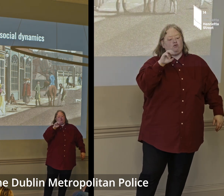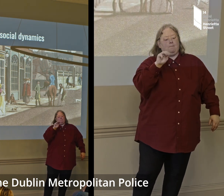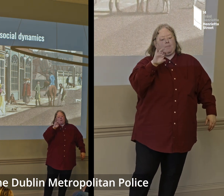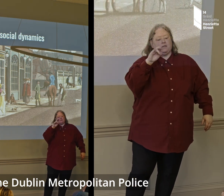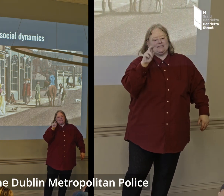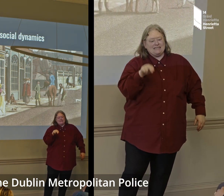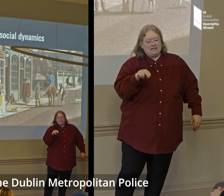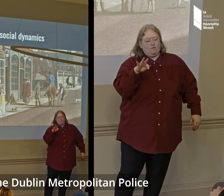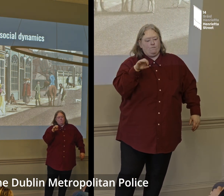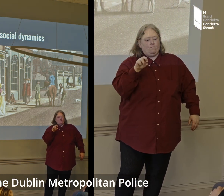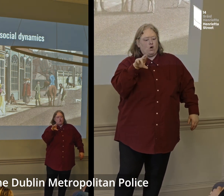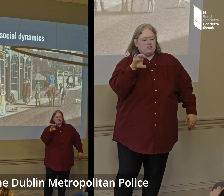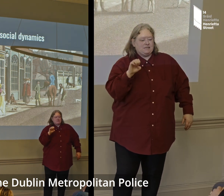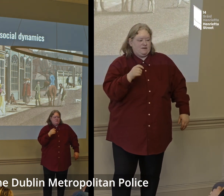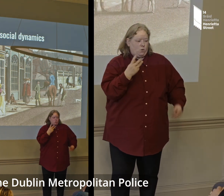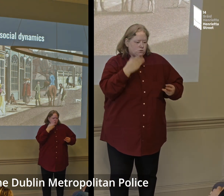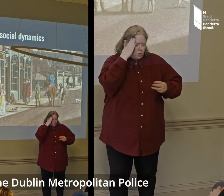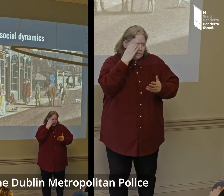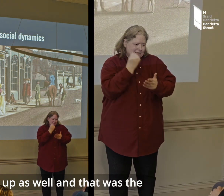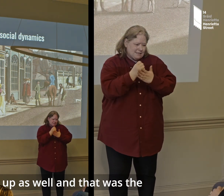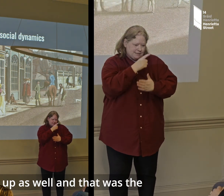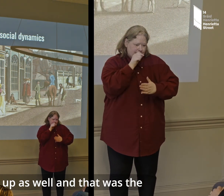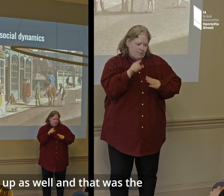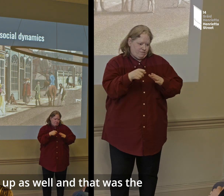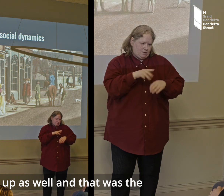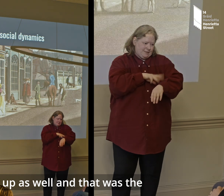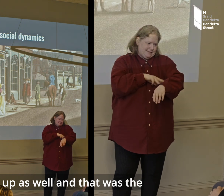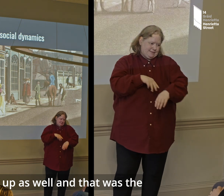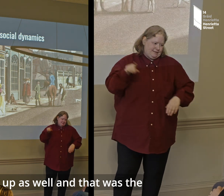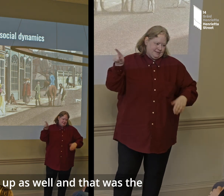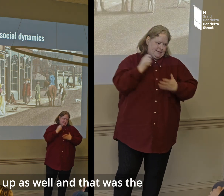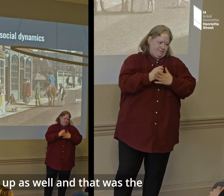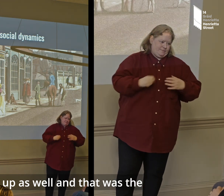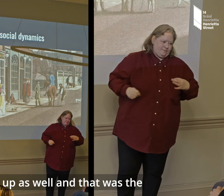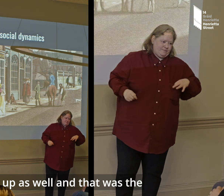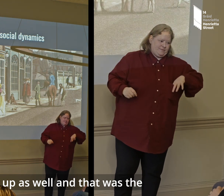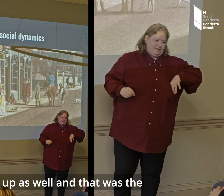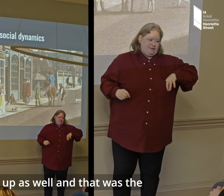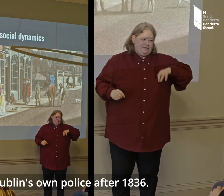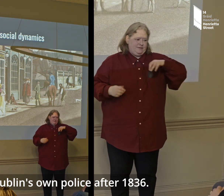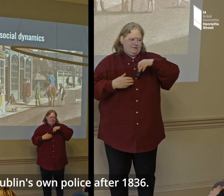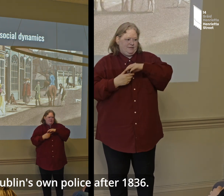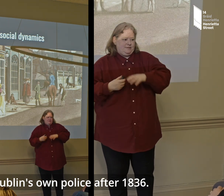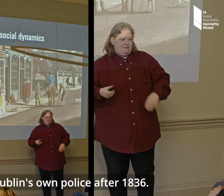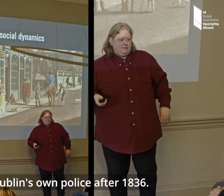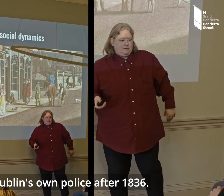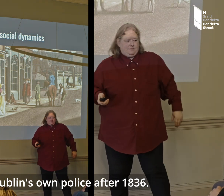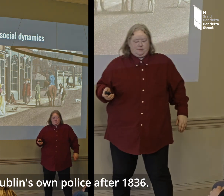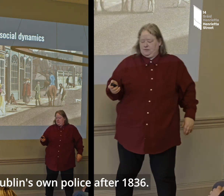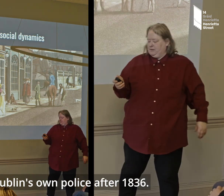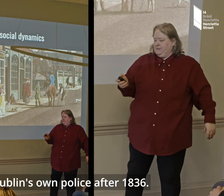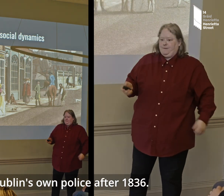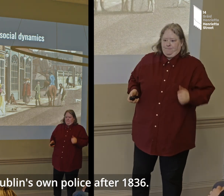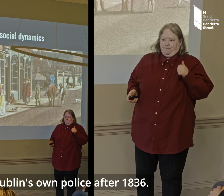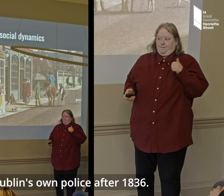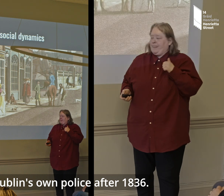Dublin. You had the Dublin Metropolitan Police being set up as well, and that was the name of Dublin's own